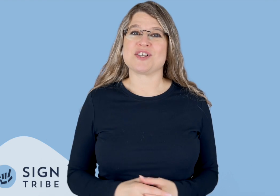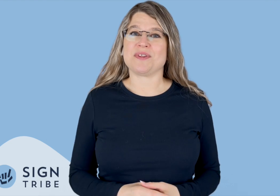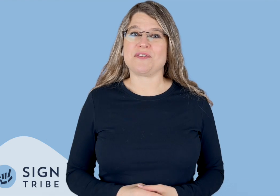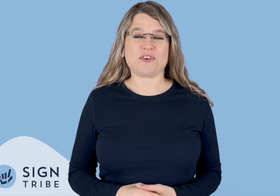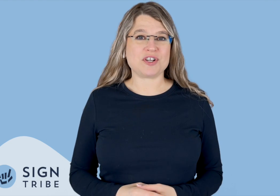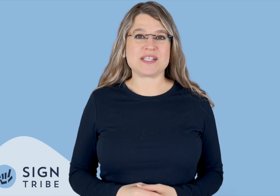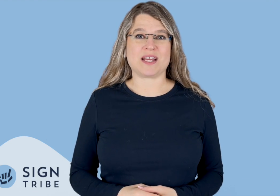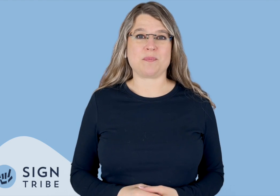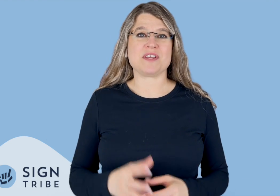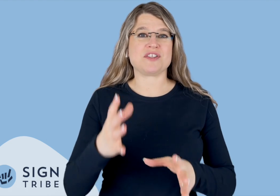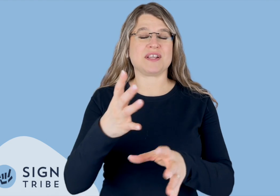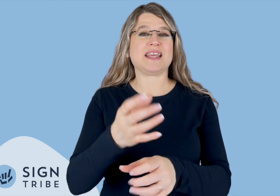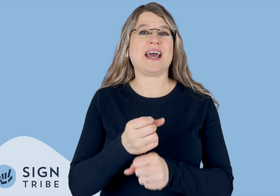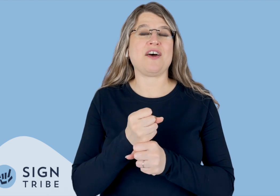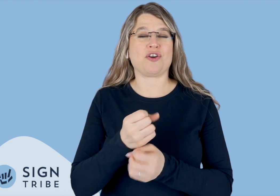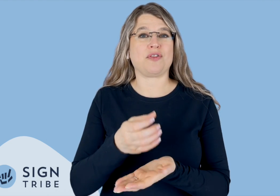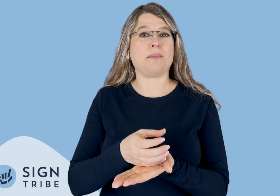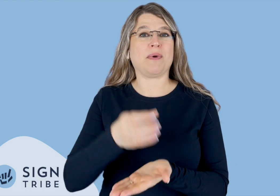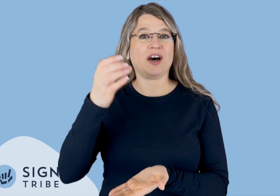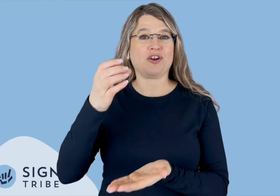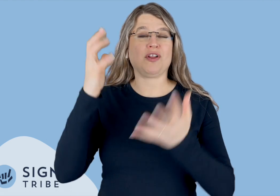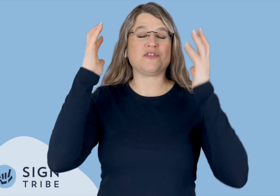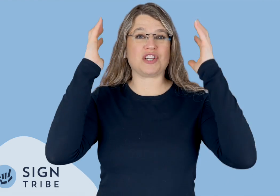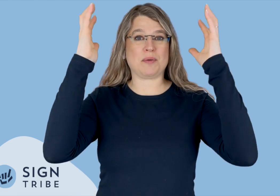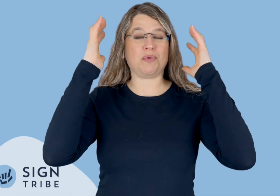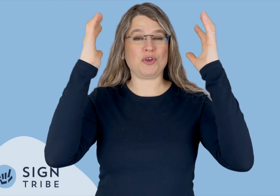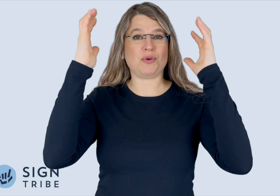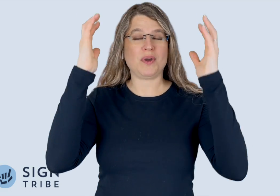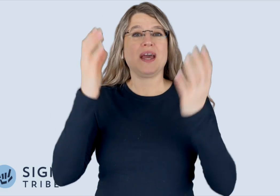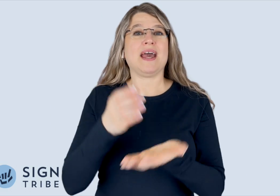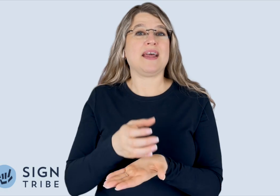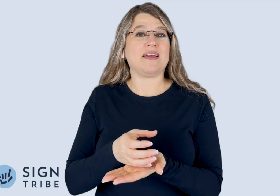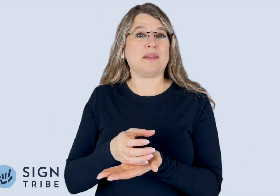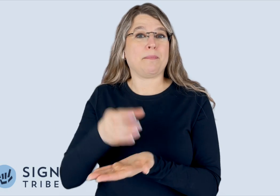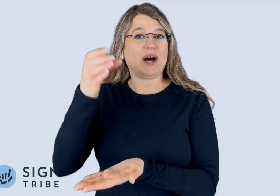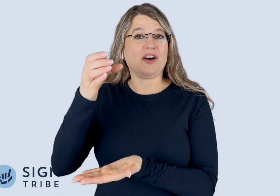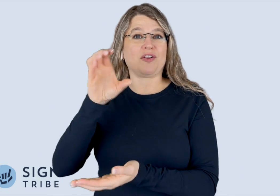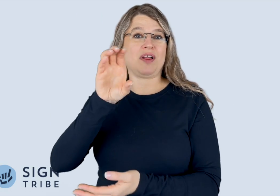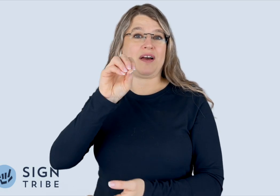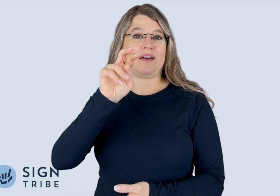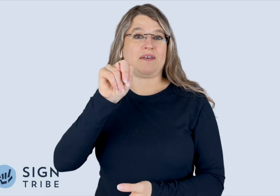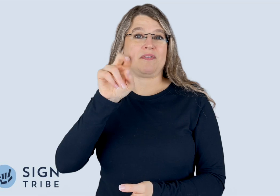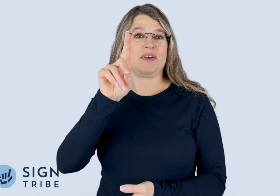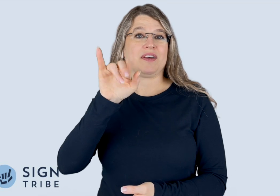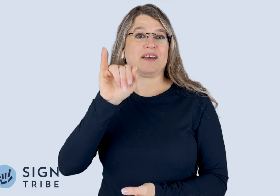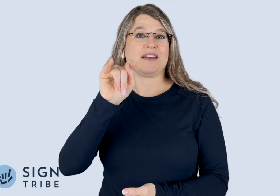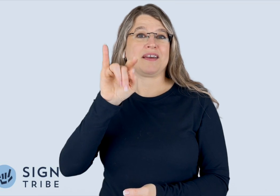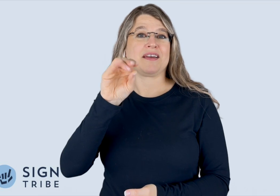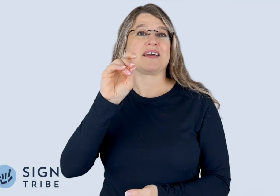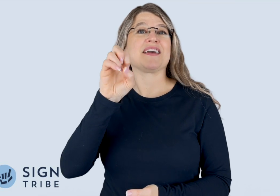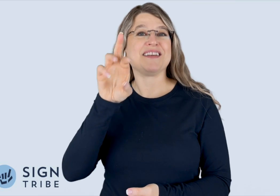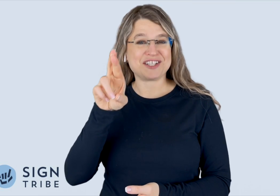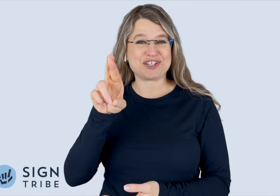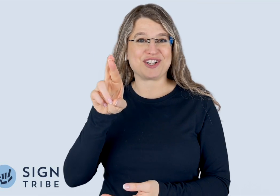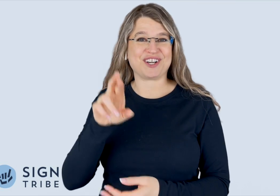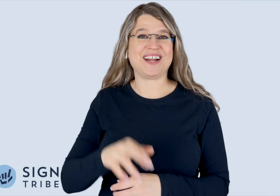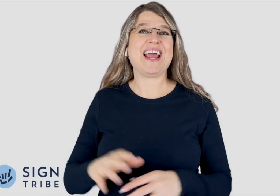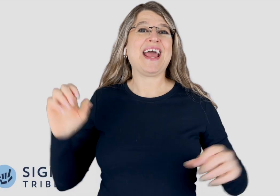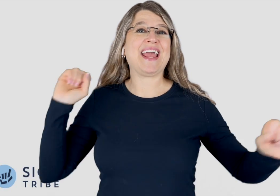in the first step is to gather the bottle of shampoo and then the bottle of conditioner and